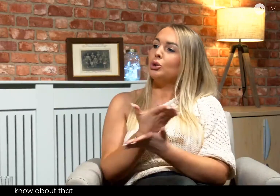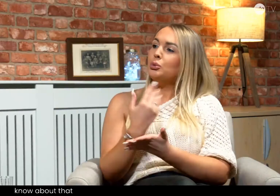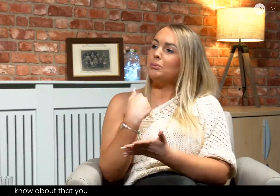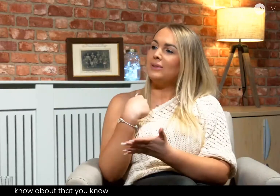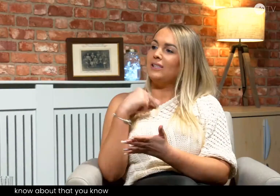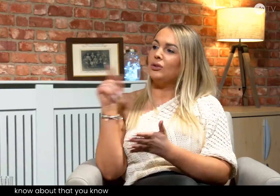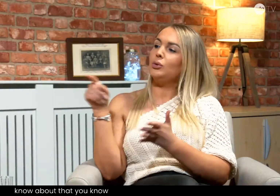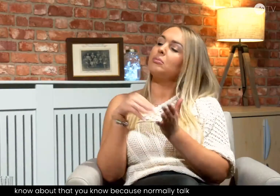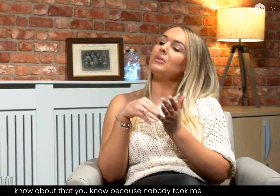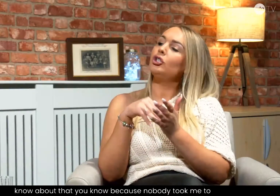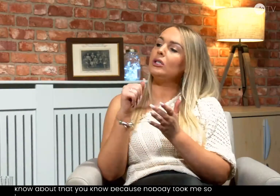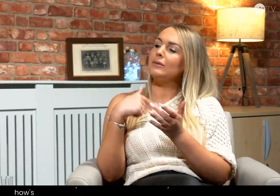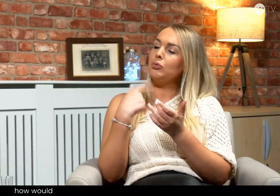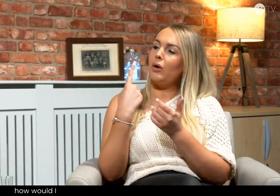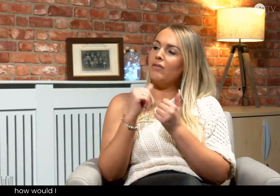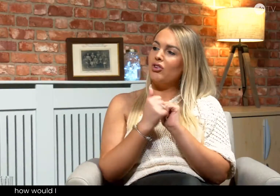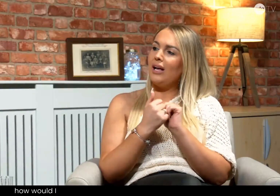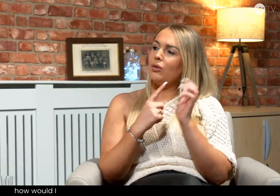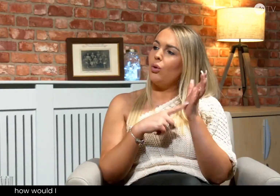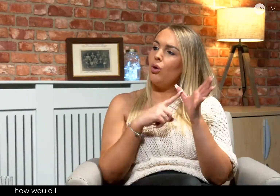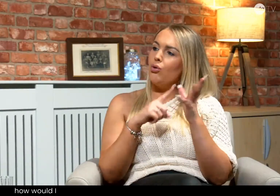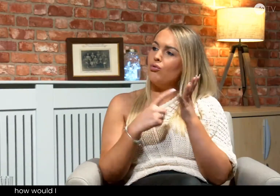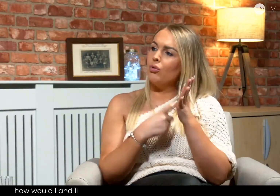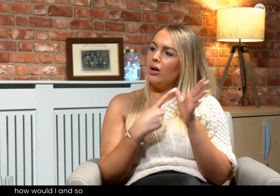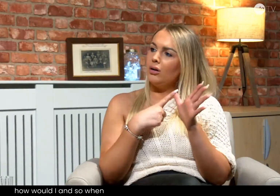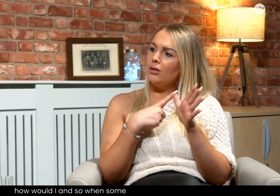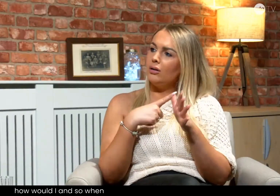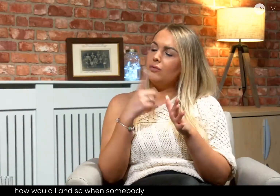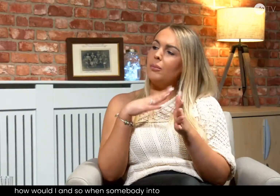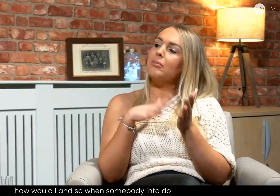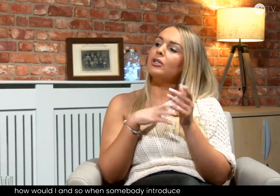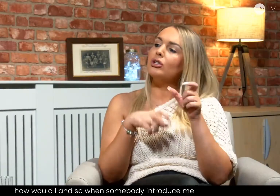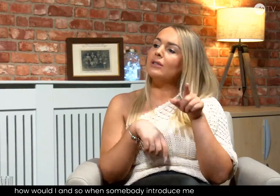I? And so when somebody introduced me to Misha, that was my friend Laura.